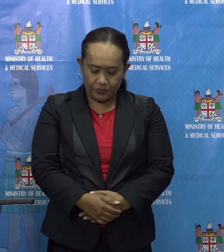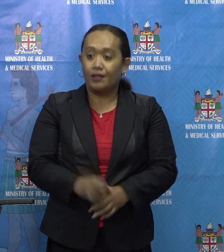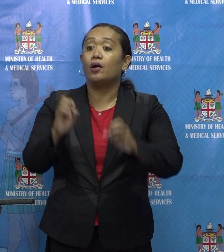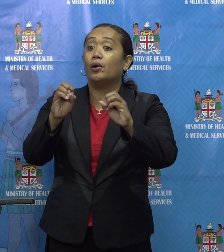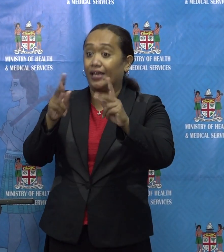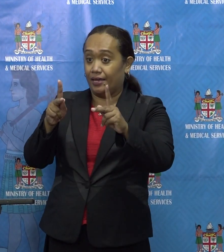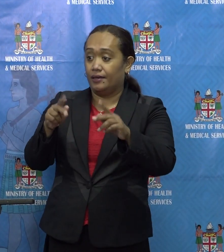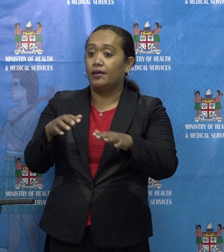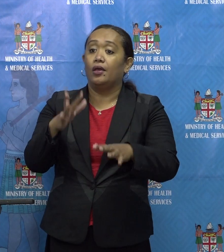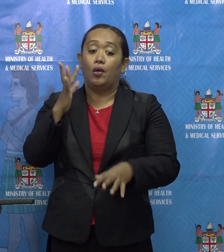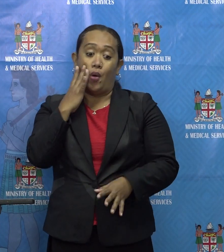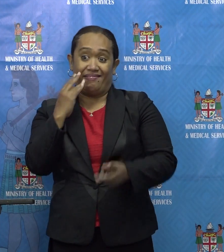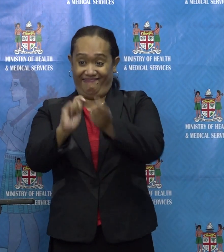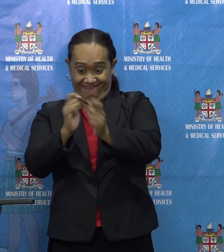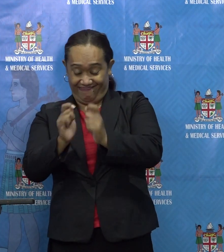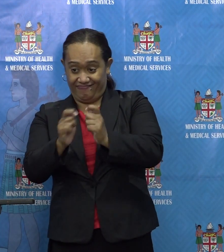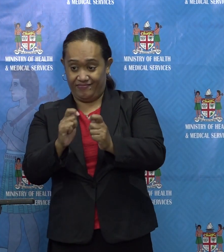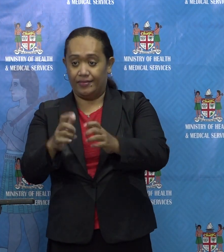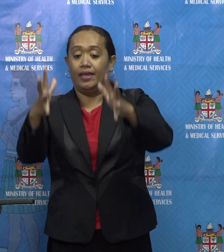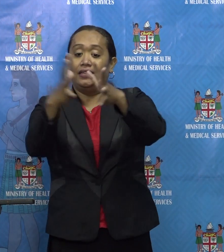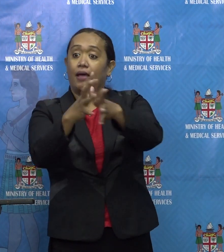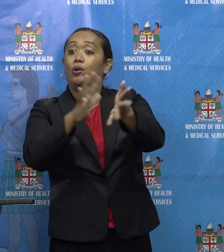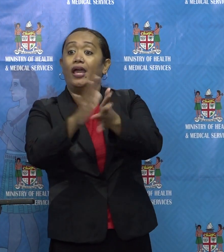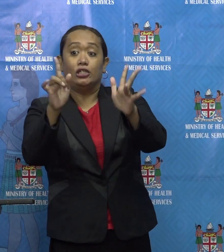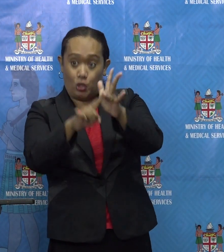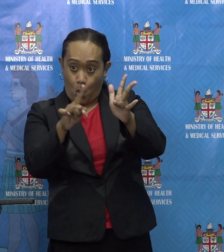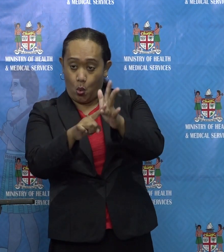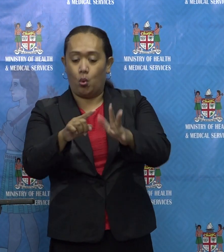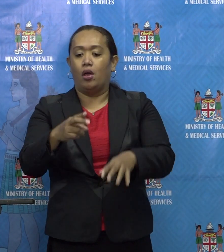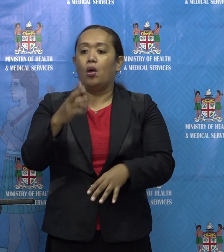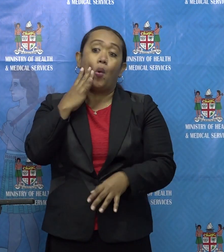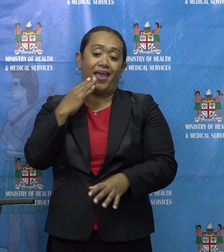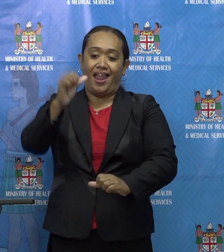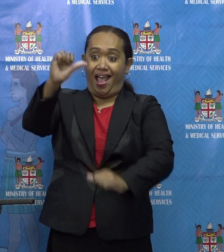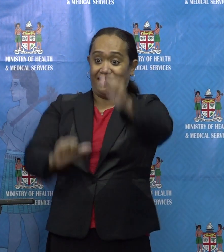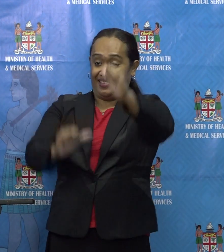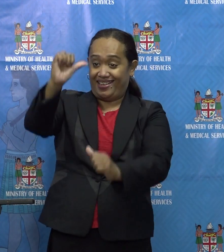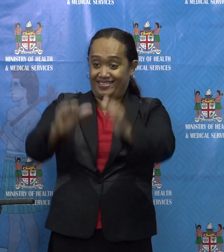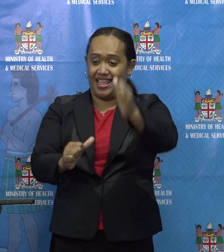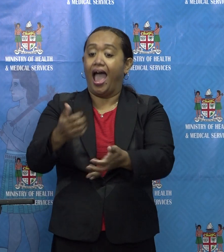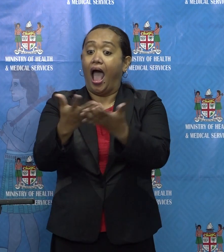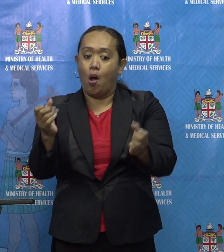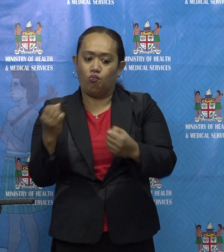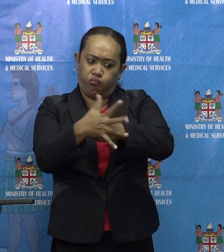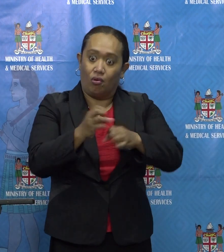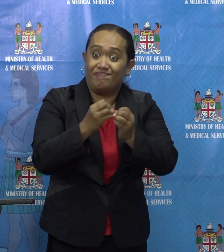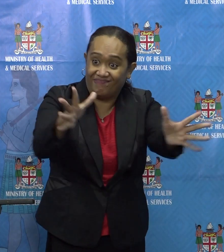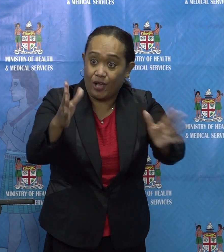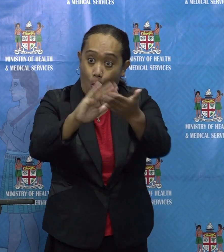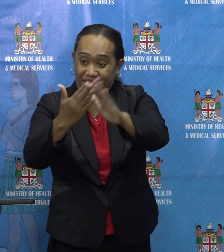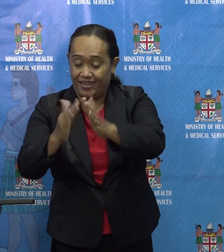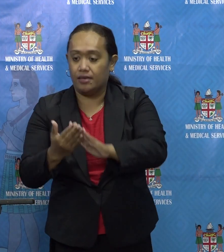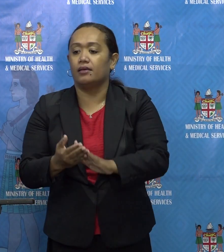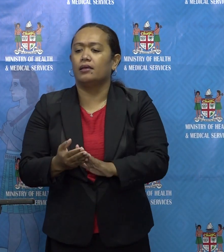Okay, so in terms of testing, the WHO standard to assess your level of community transmission is